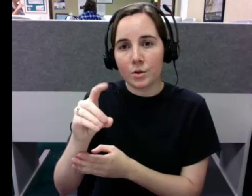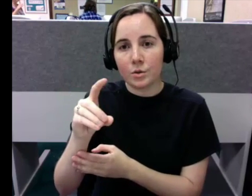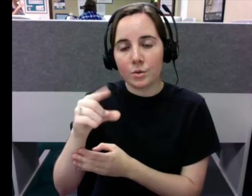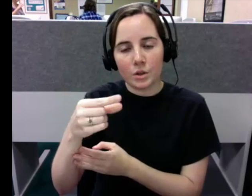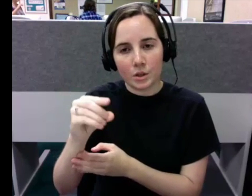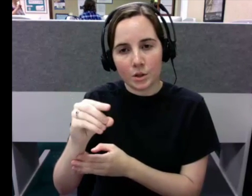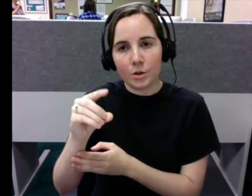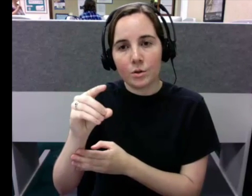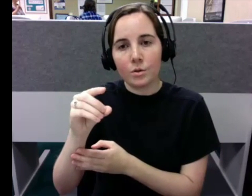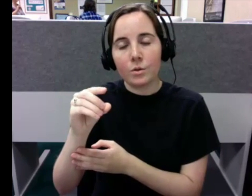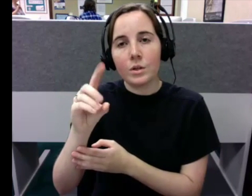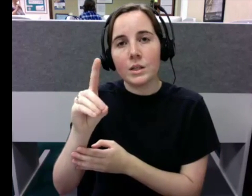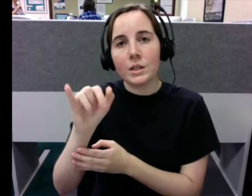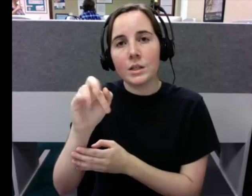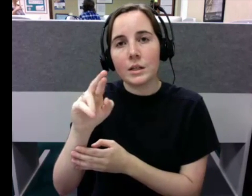www.godirect.org.